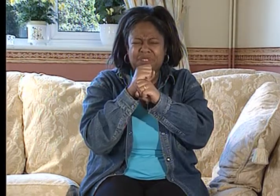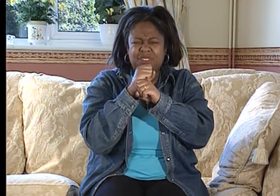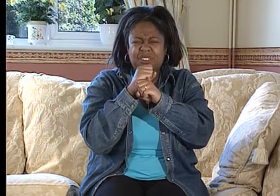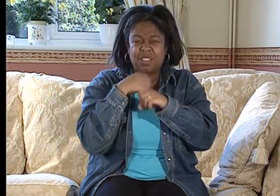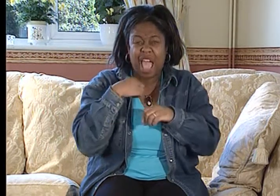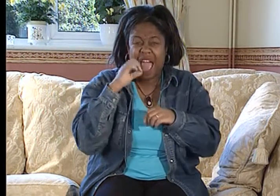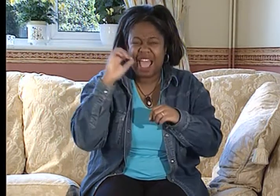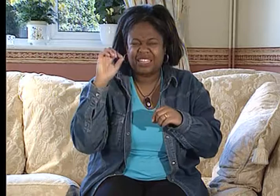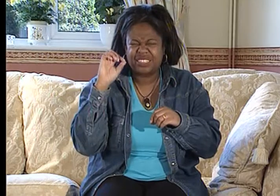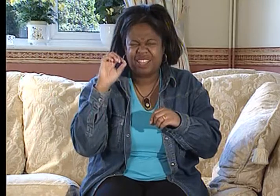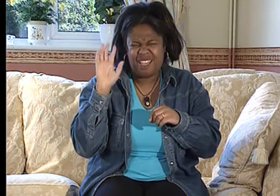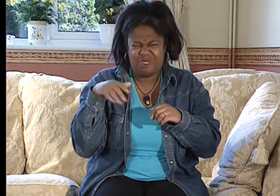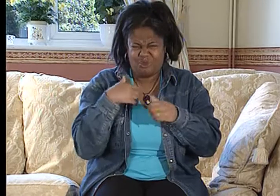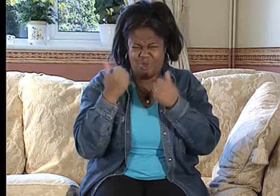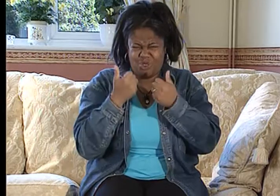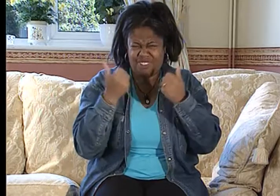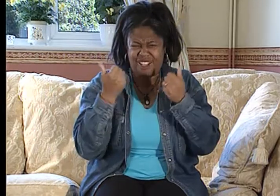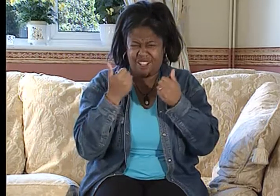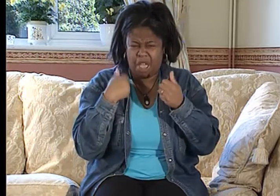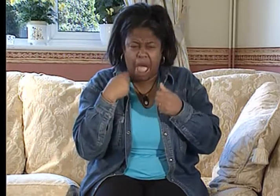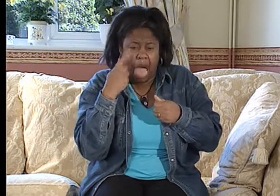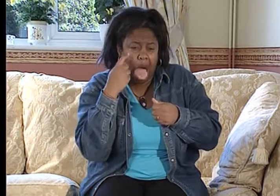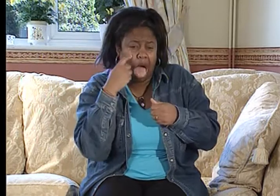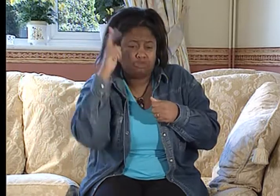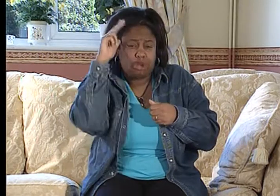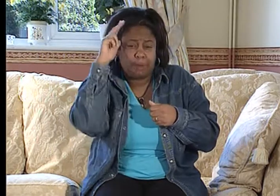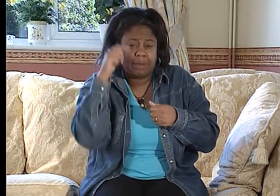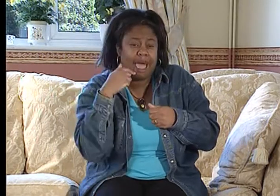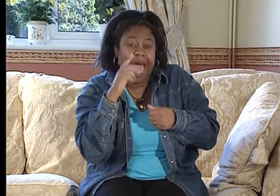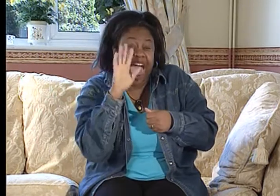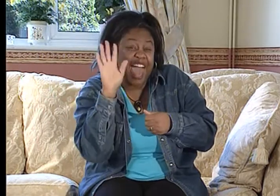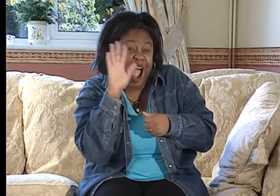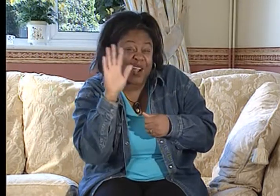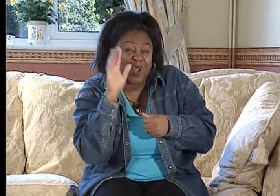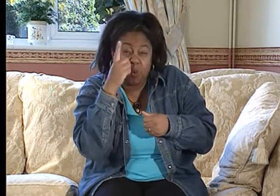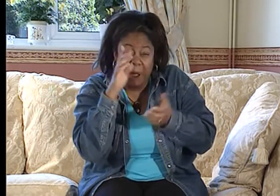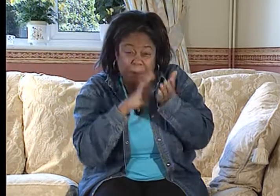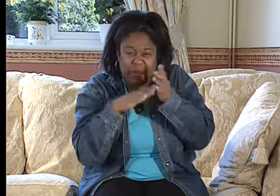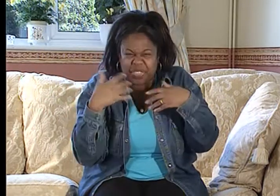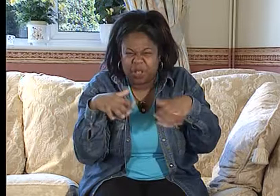him. She only wanted a quick look at the rabbit, just to say hello, and that wasn't naughty, was it?